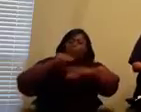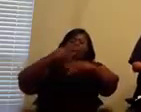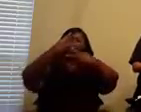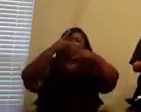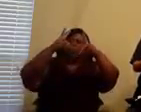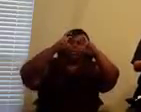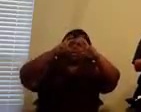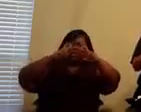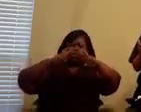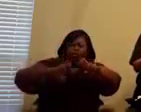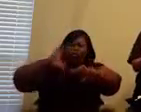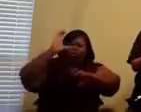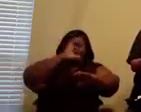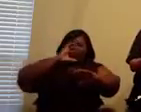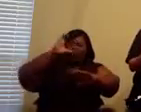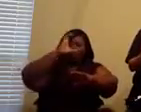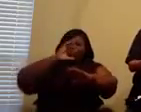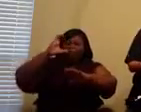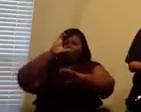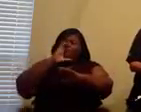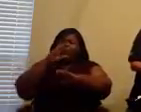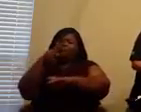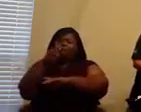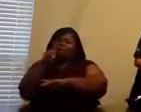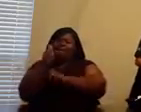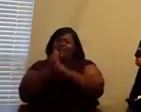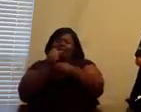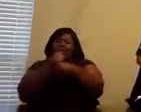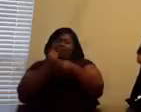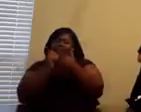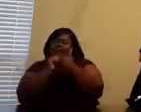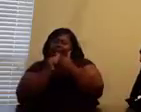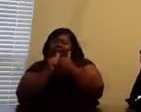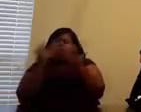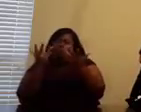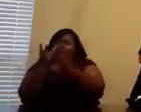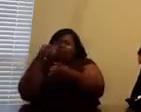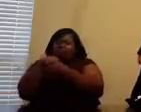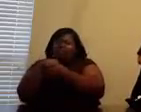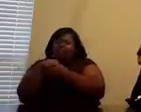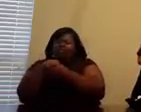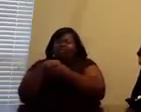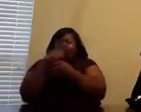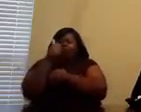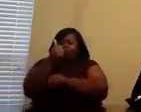made and link it into toxins.